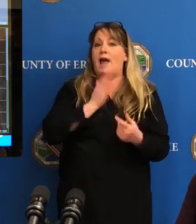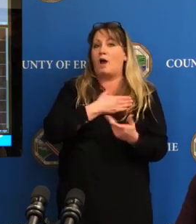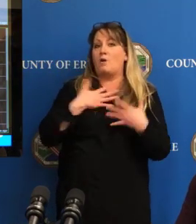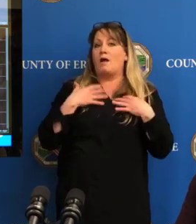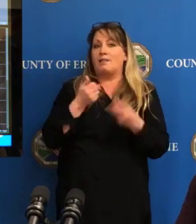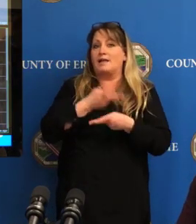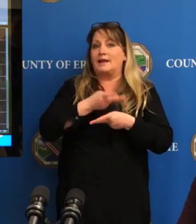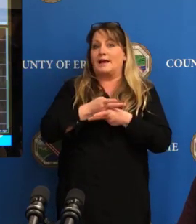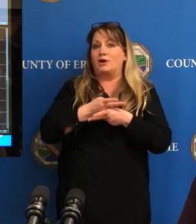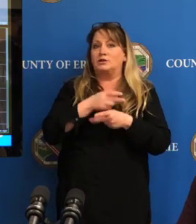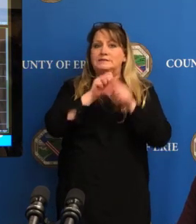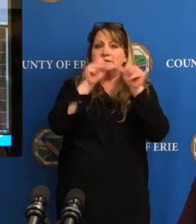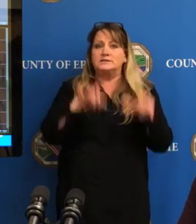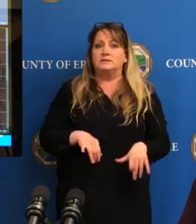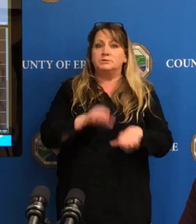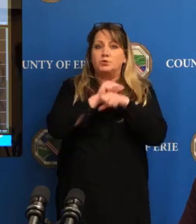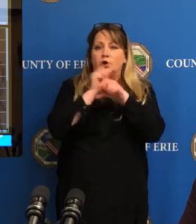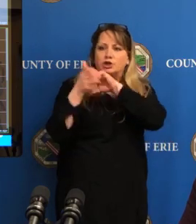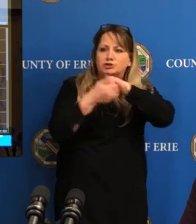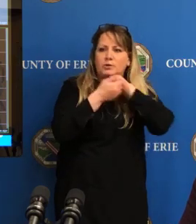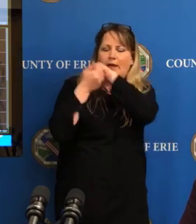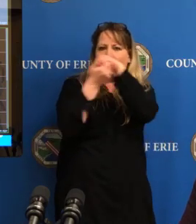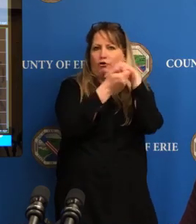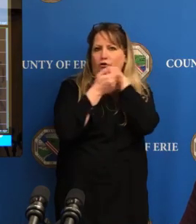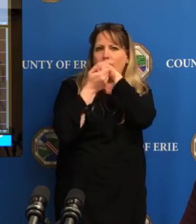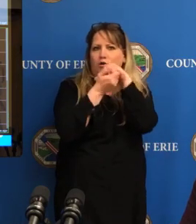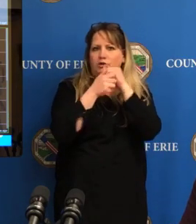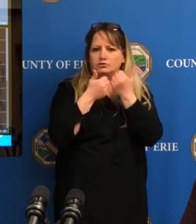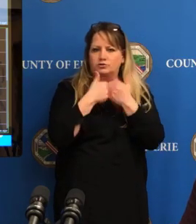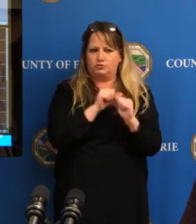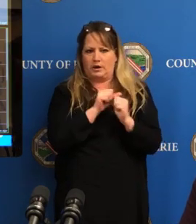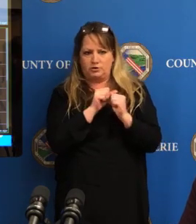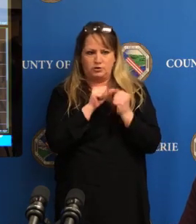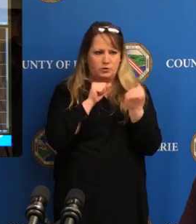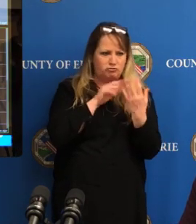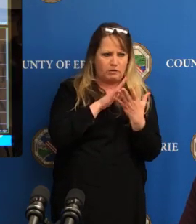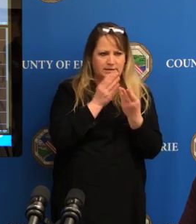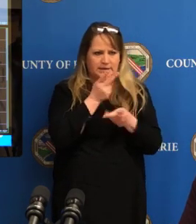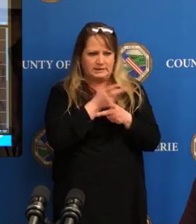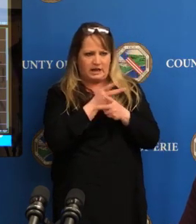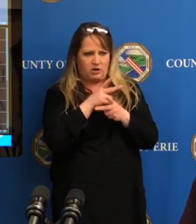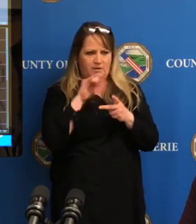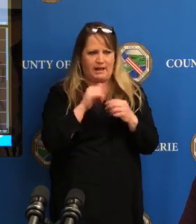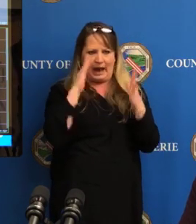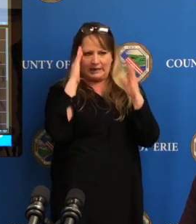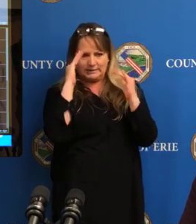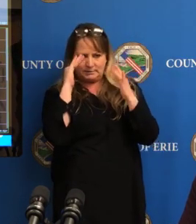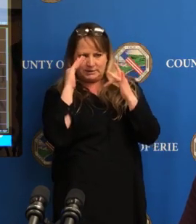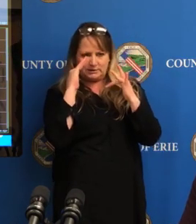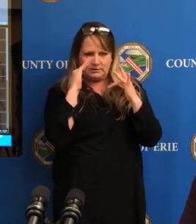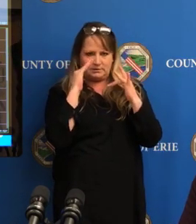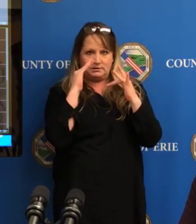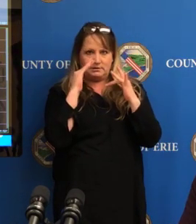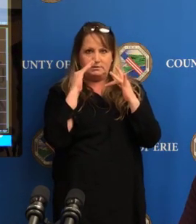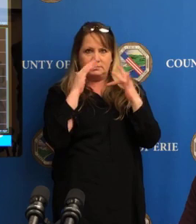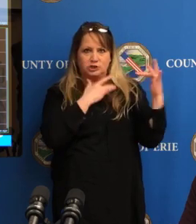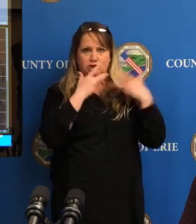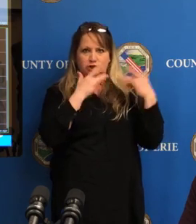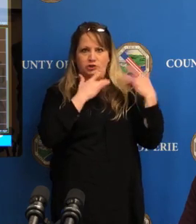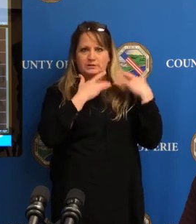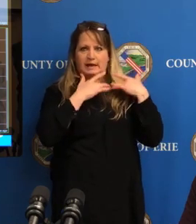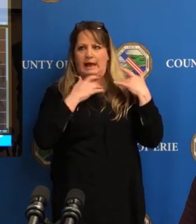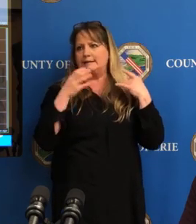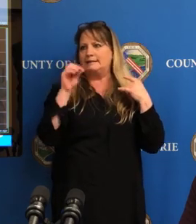all working together to, to address these anticipated growing need for